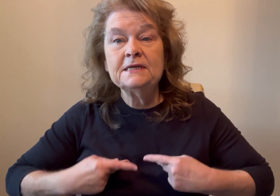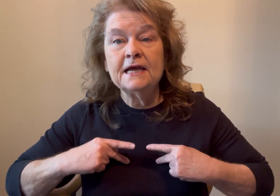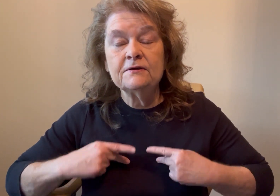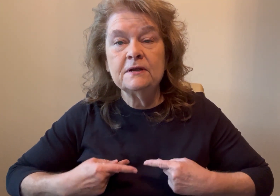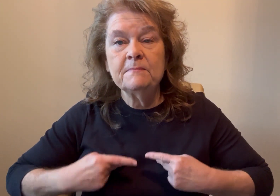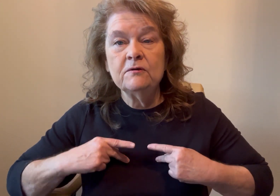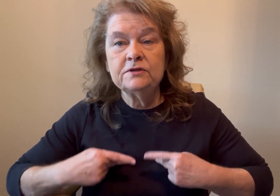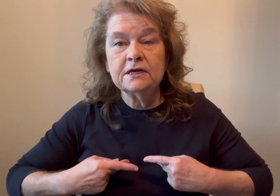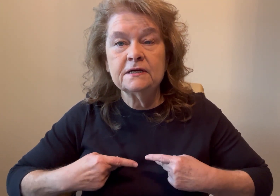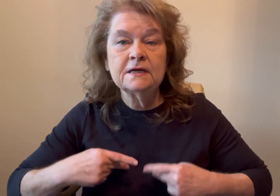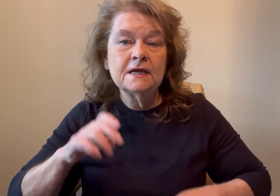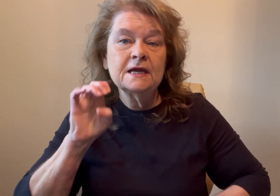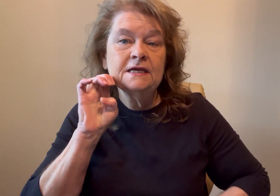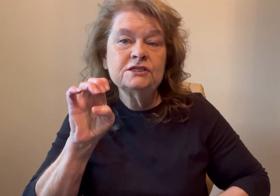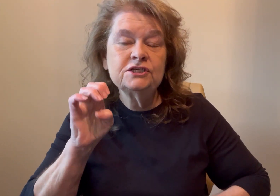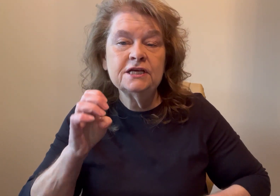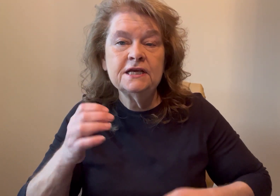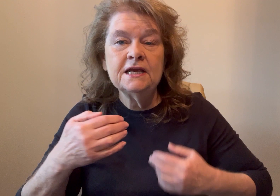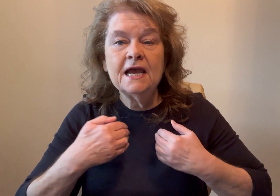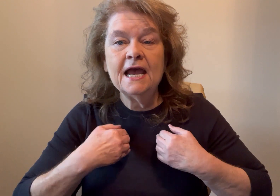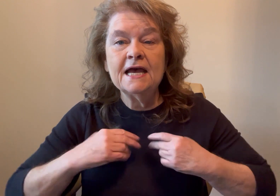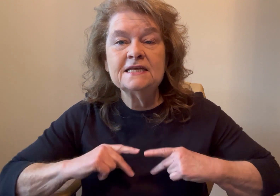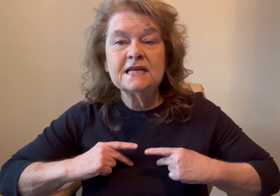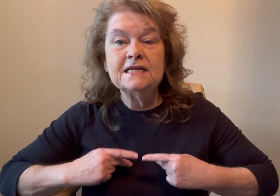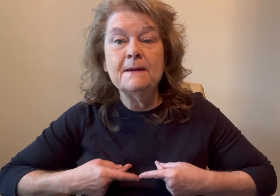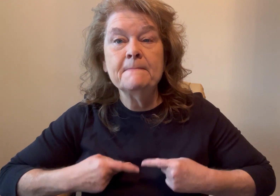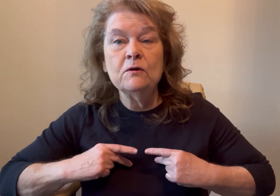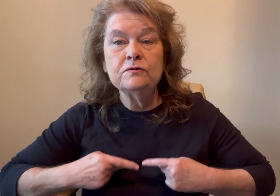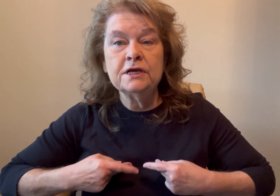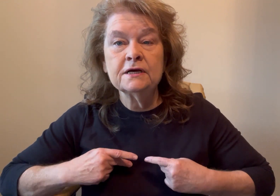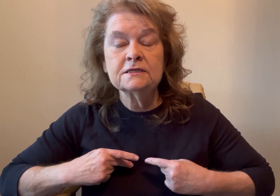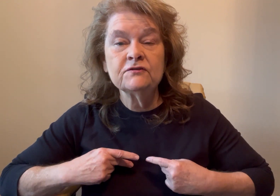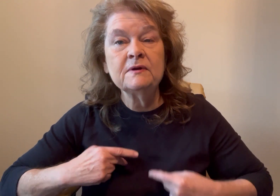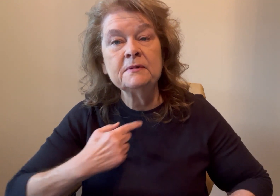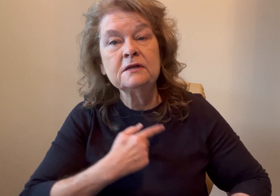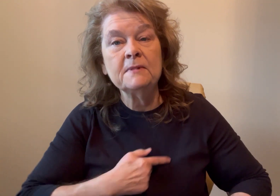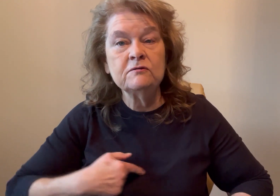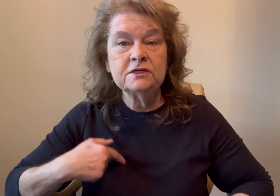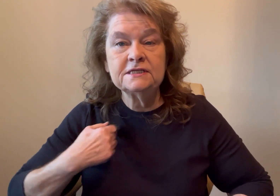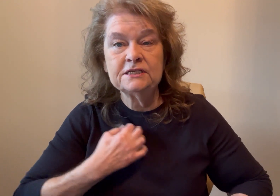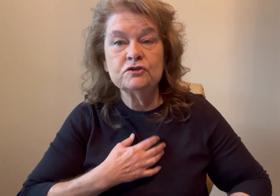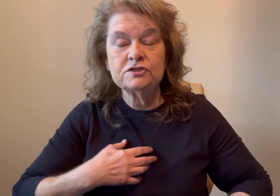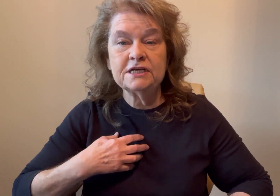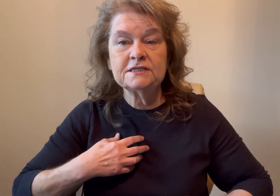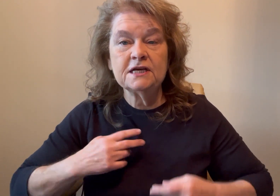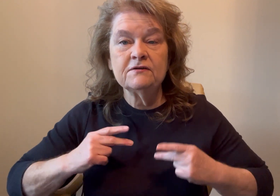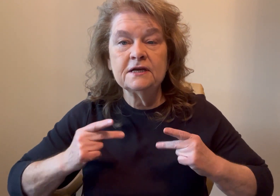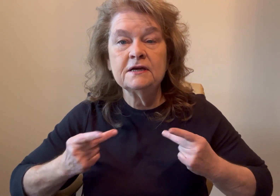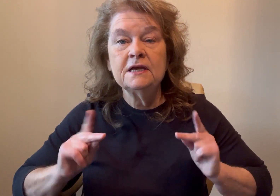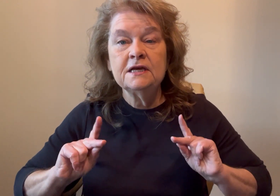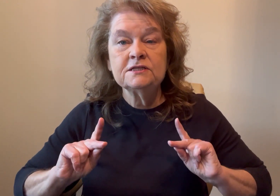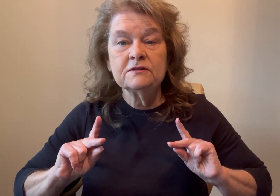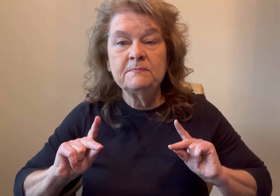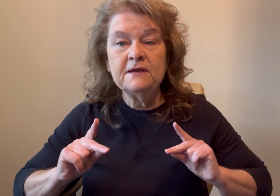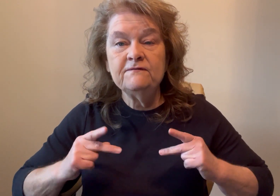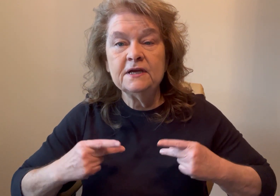down, pneumonia. She has pneumonia. So remember, pneumonia is in your chest area. So the P